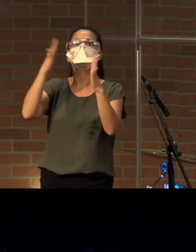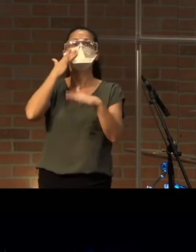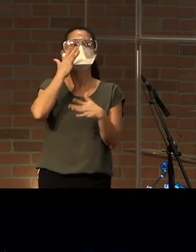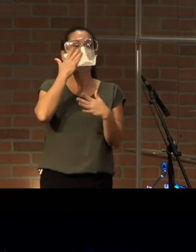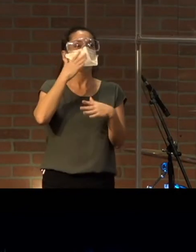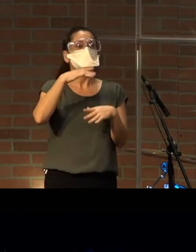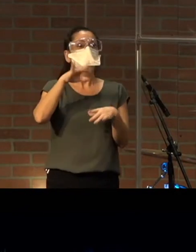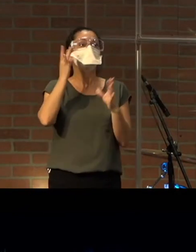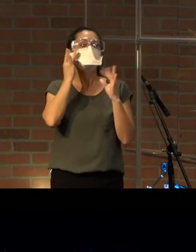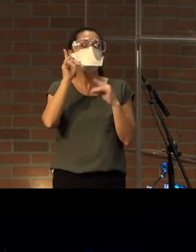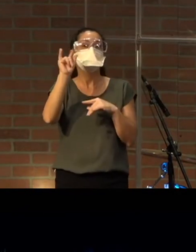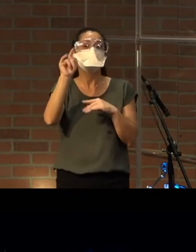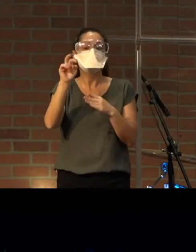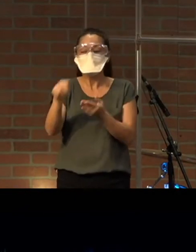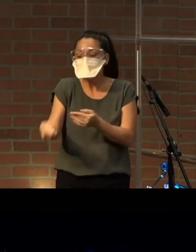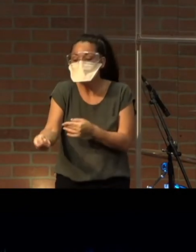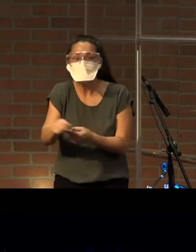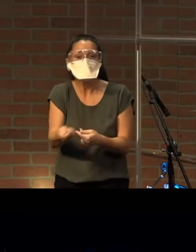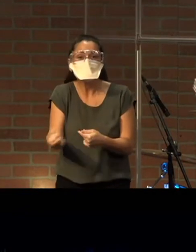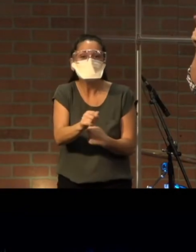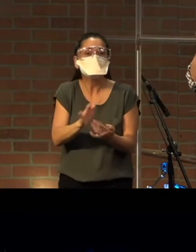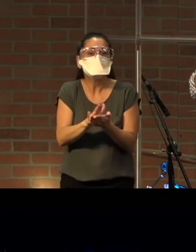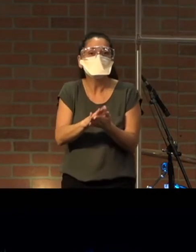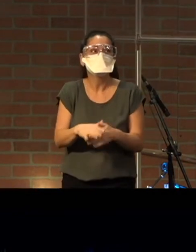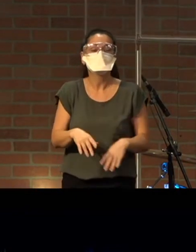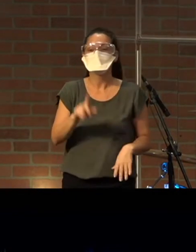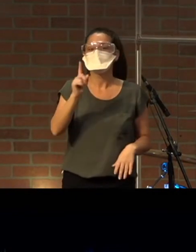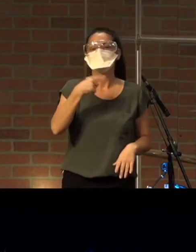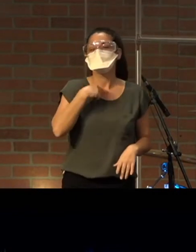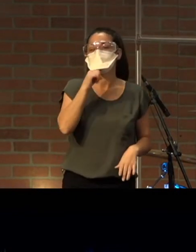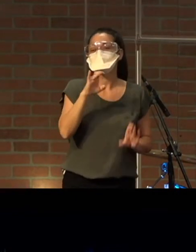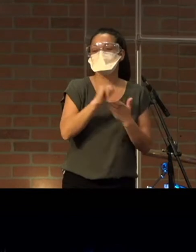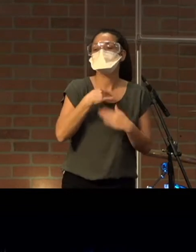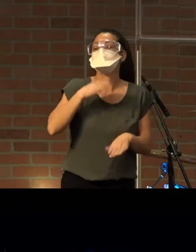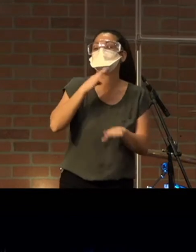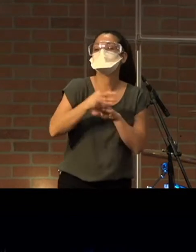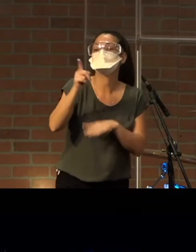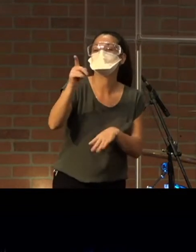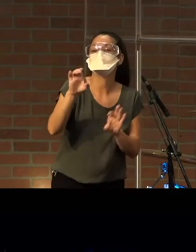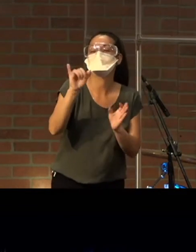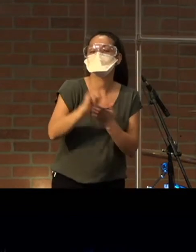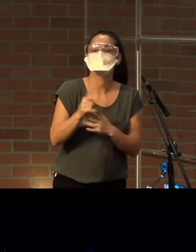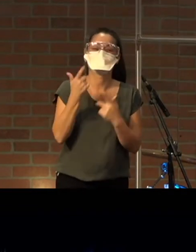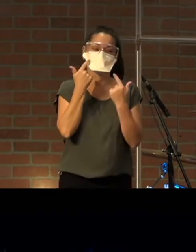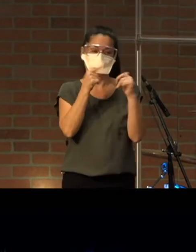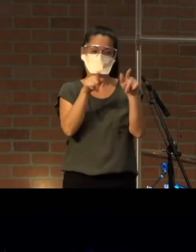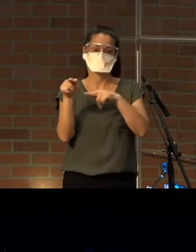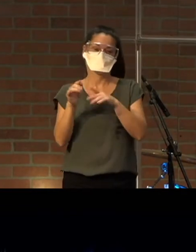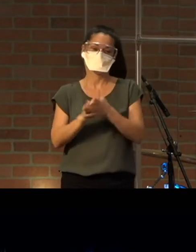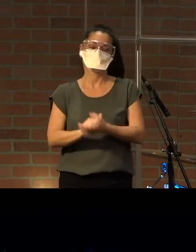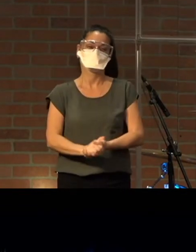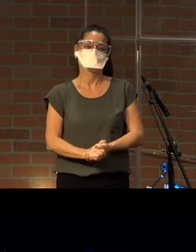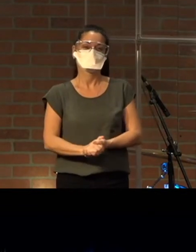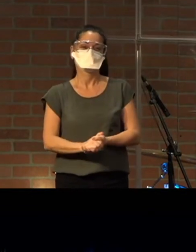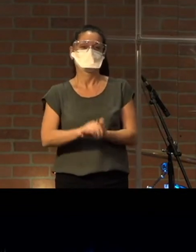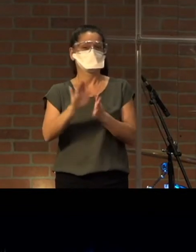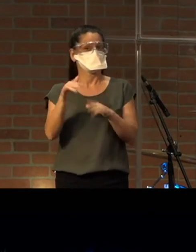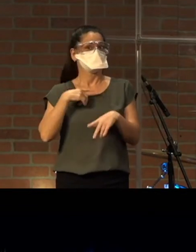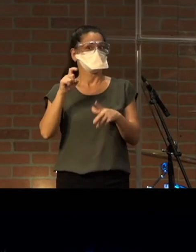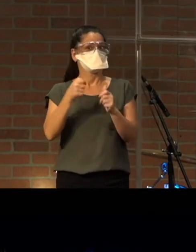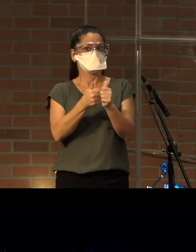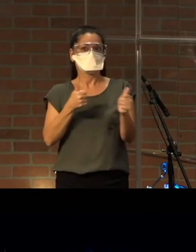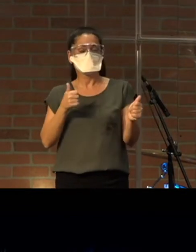out the kitty litter. I don't do that. My daughter does. Thanks, Kinley. I got to get